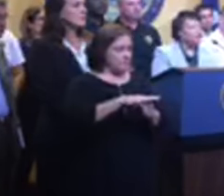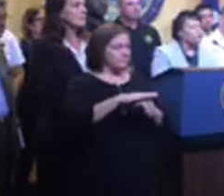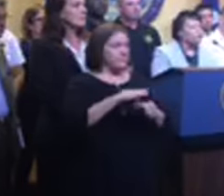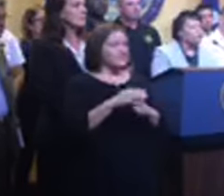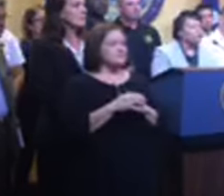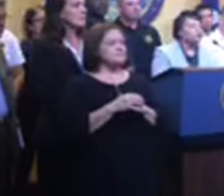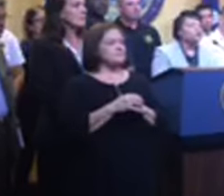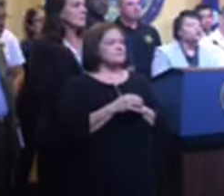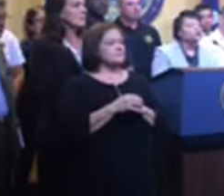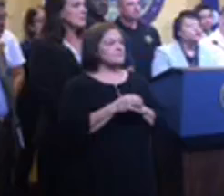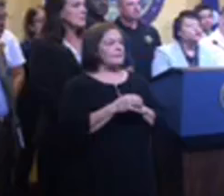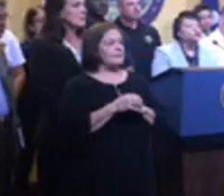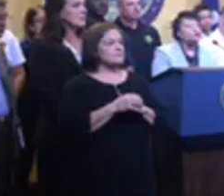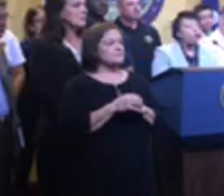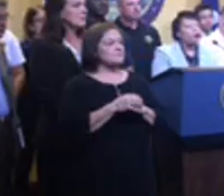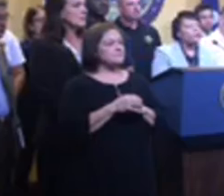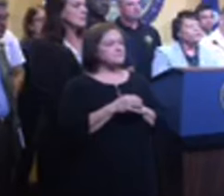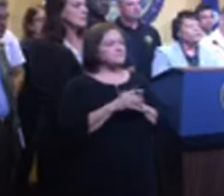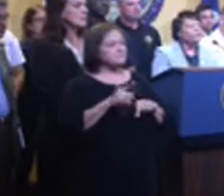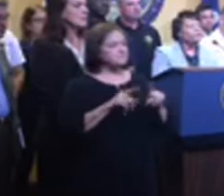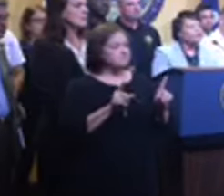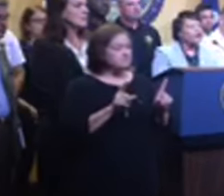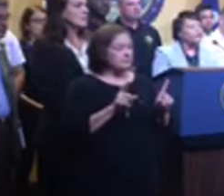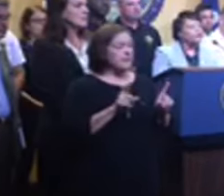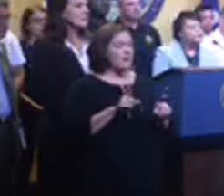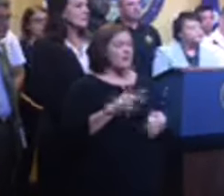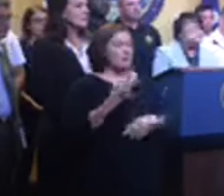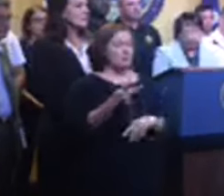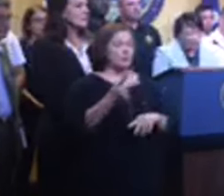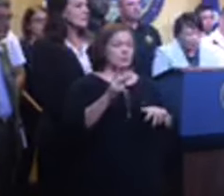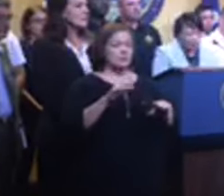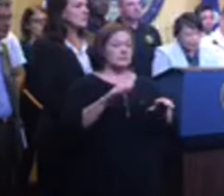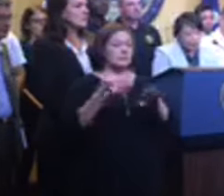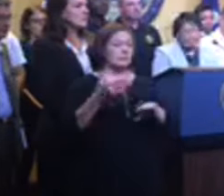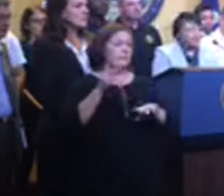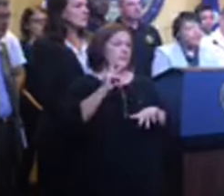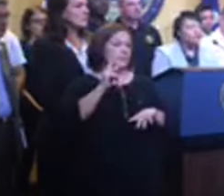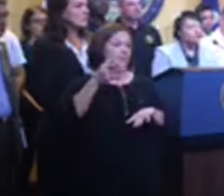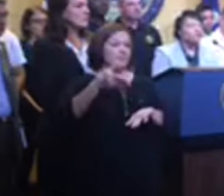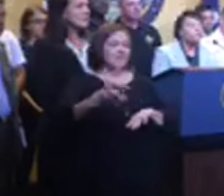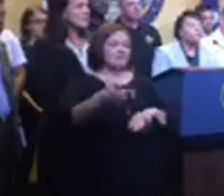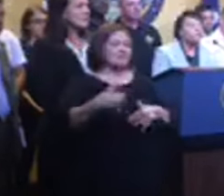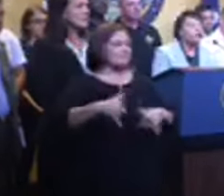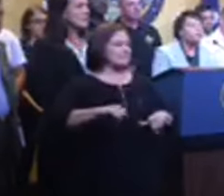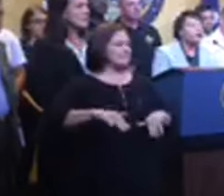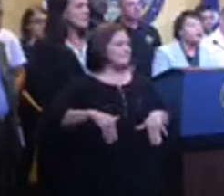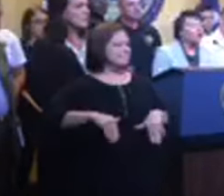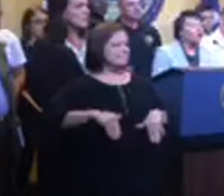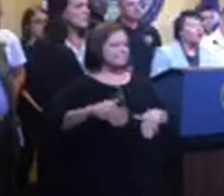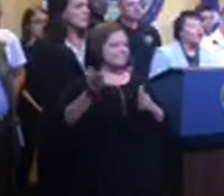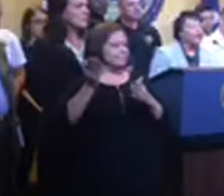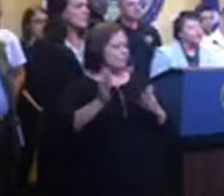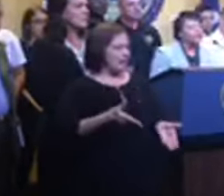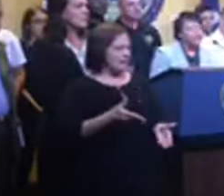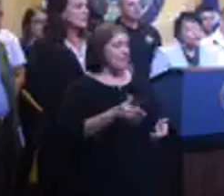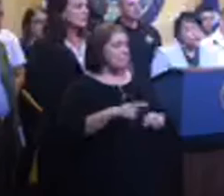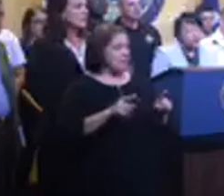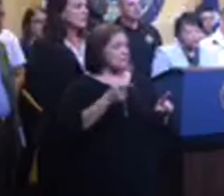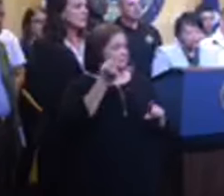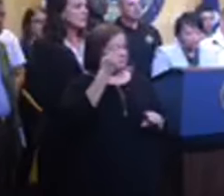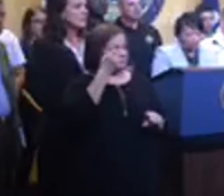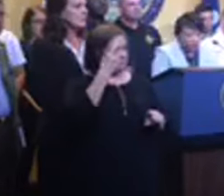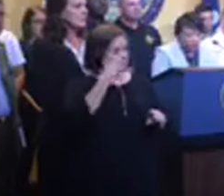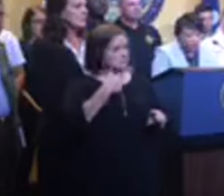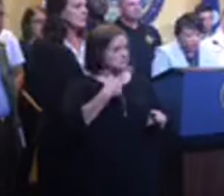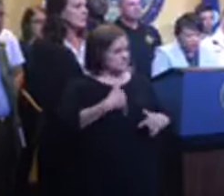been able to remove our people from the site. That continues to be our top priority as we